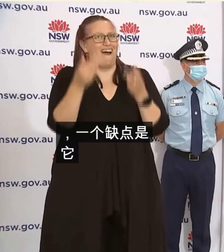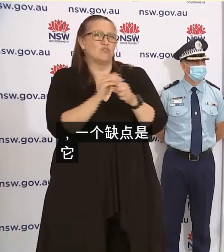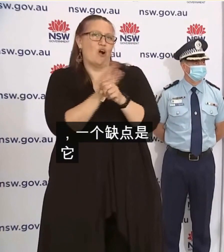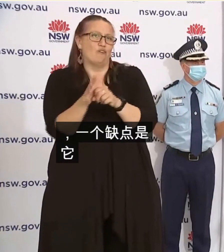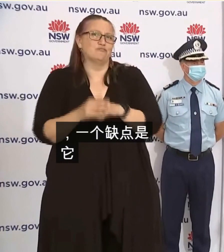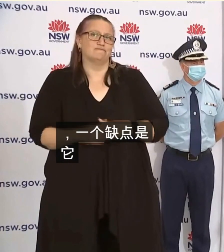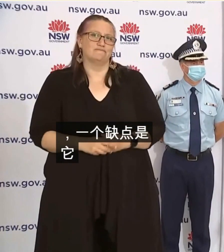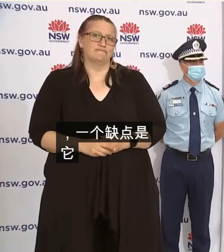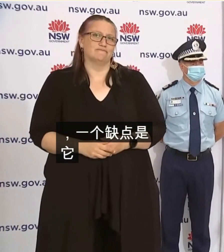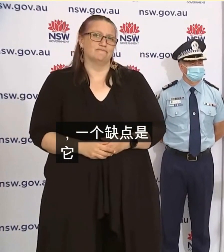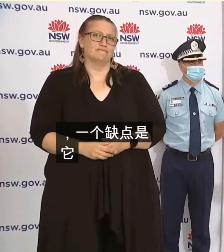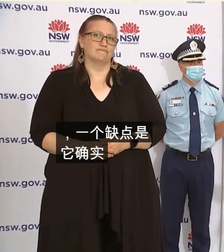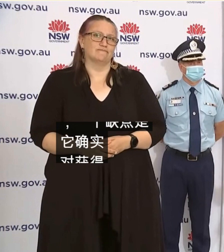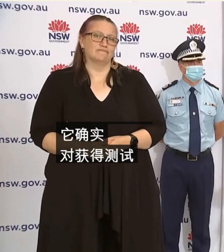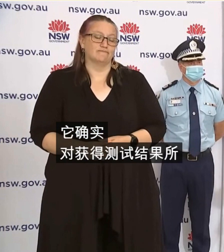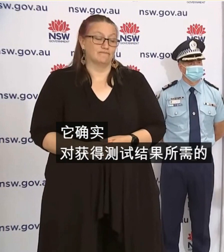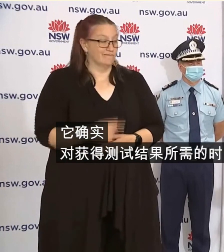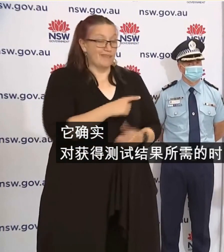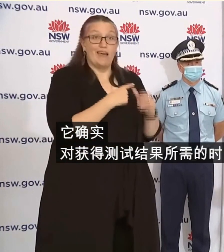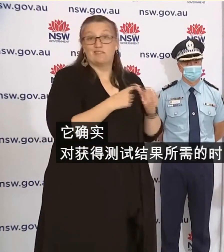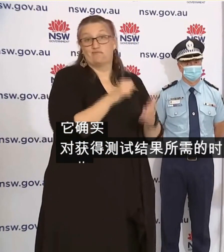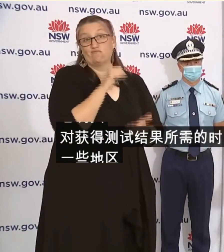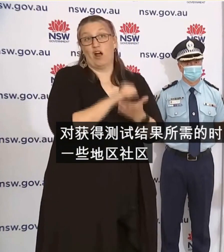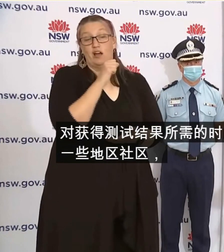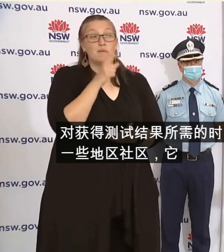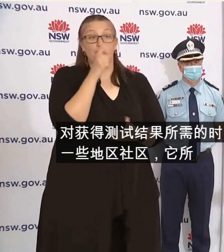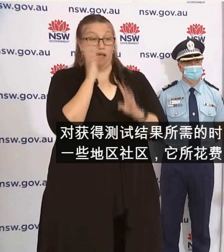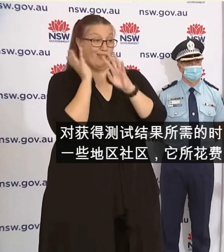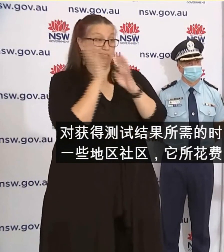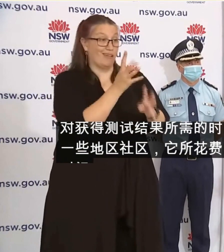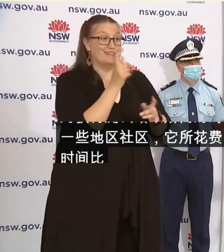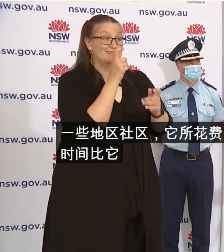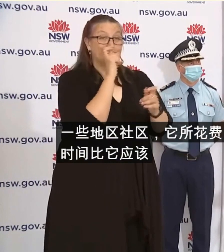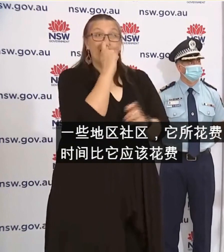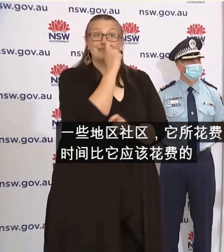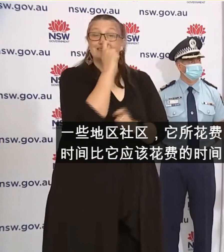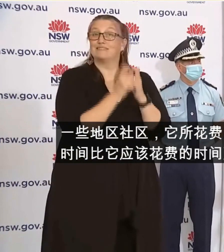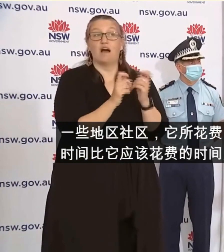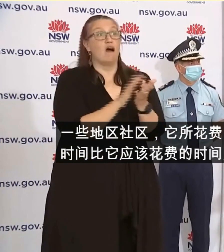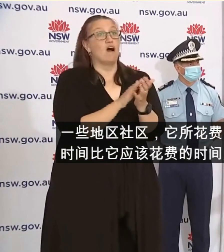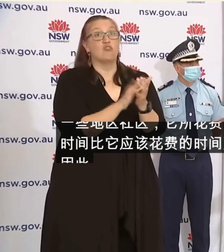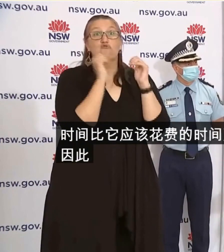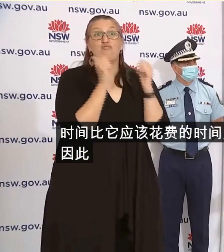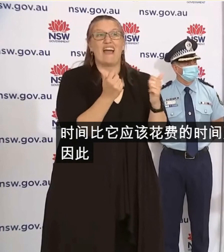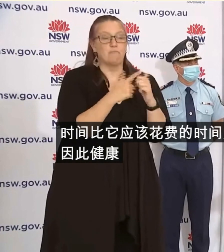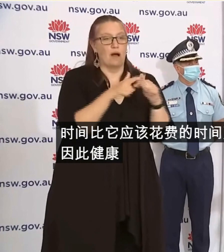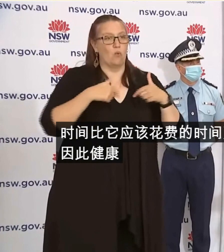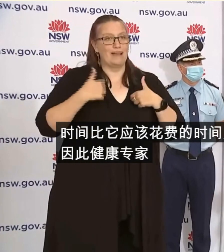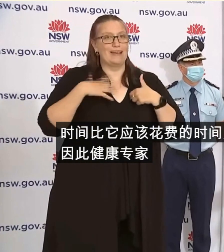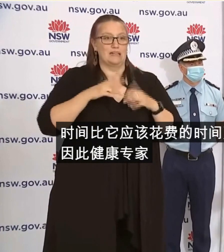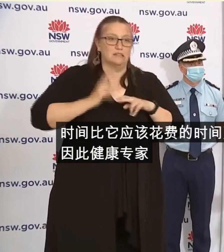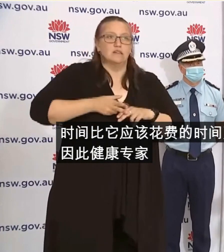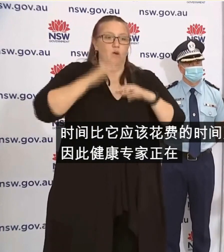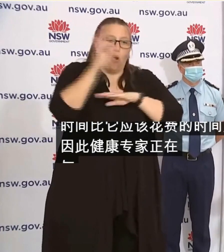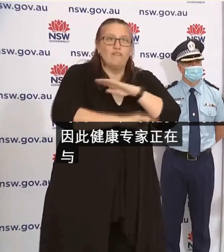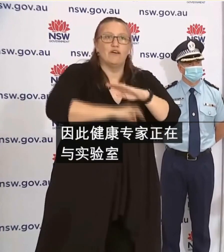is it does put pressure on how long it takes to get the test results, and in some regional communities it's taking longer than what it should take. So the